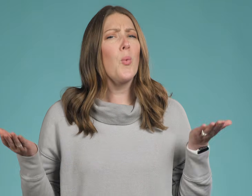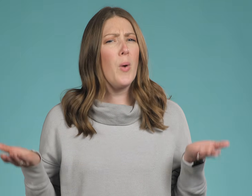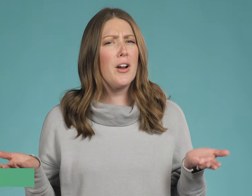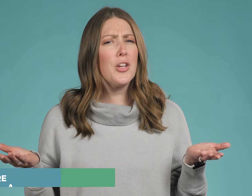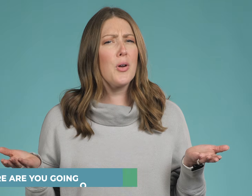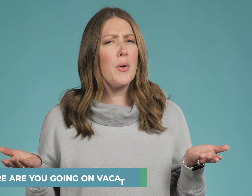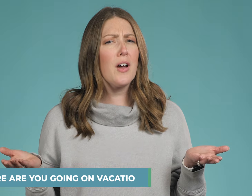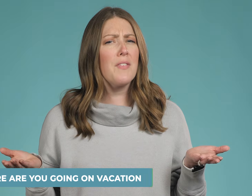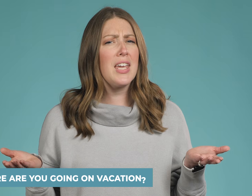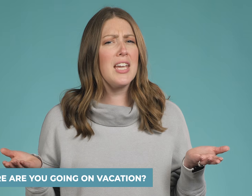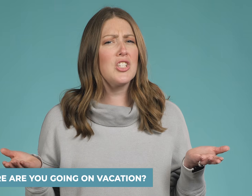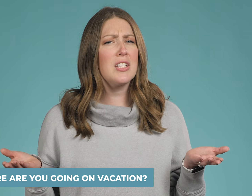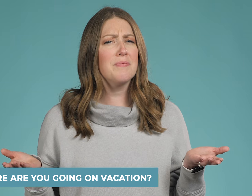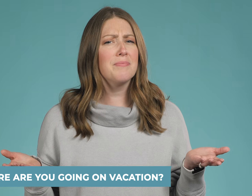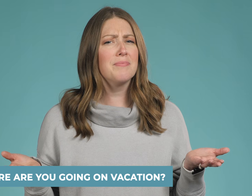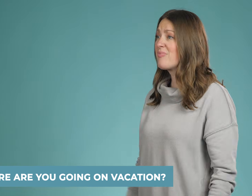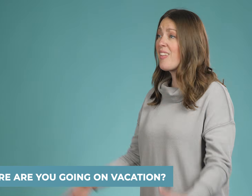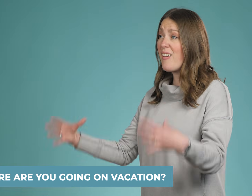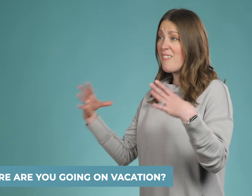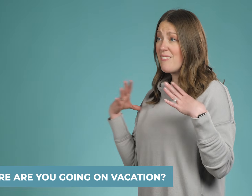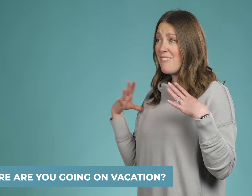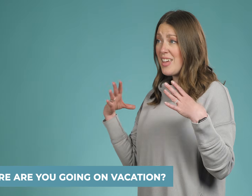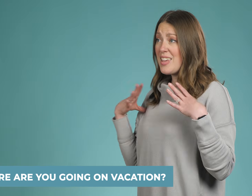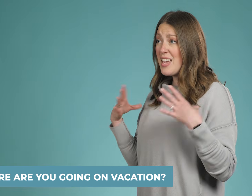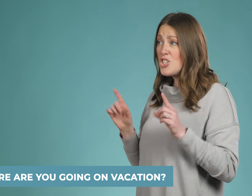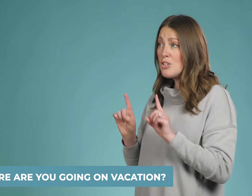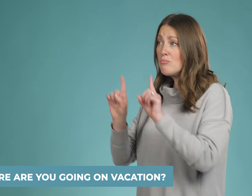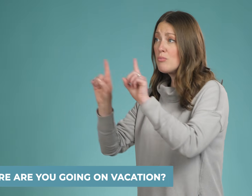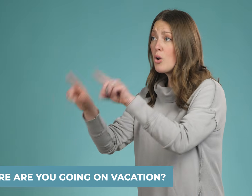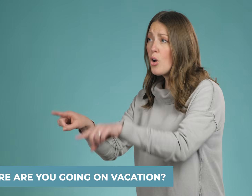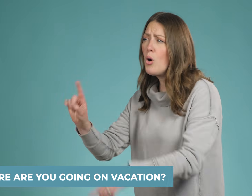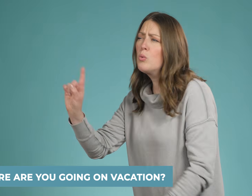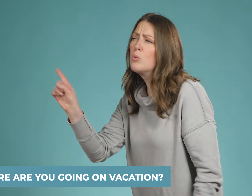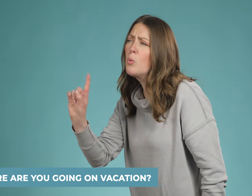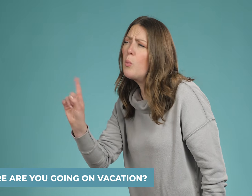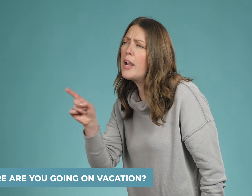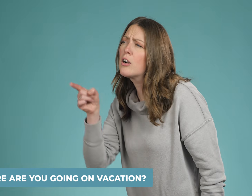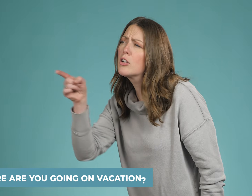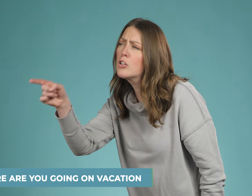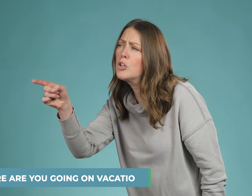Where are you going on vacation? Vacation, go where you?